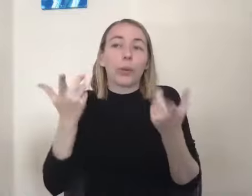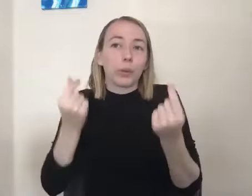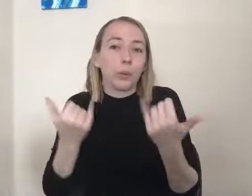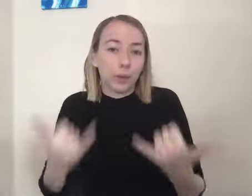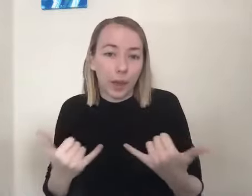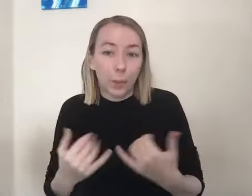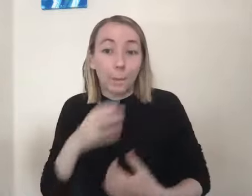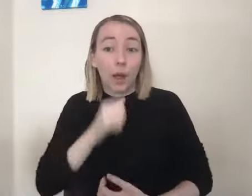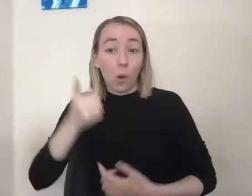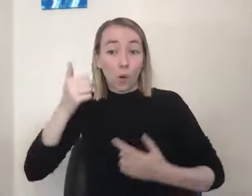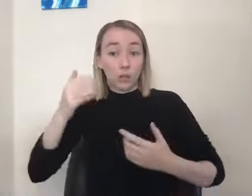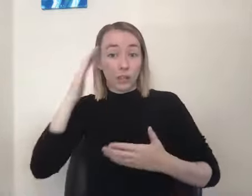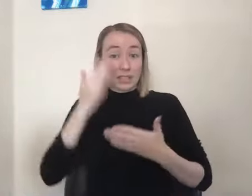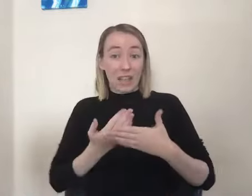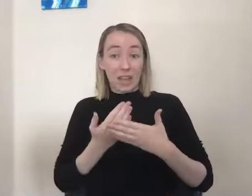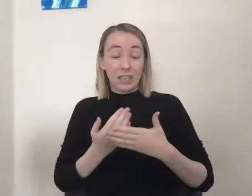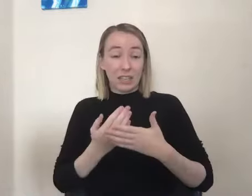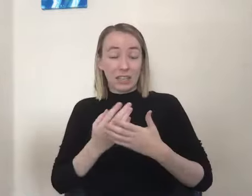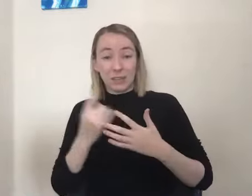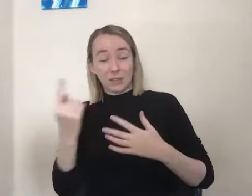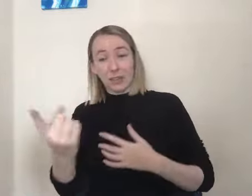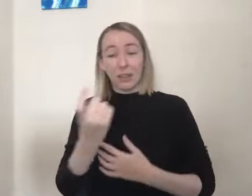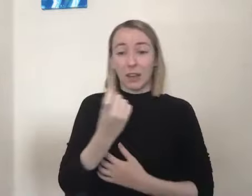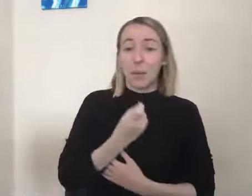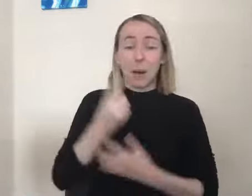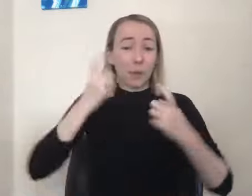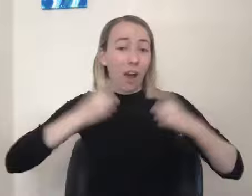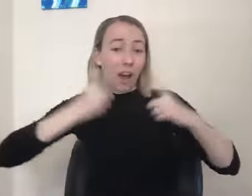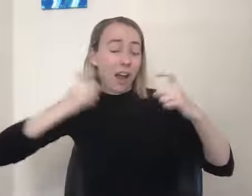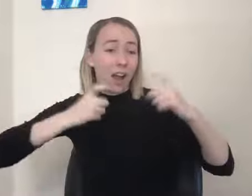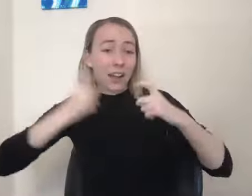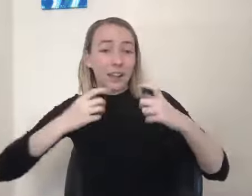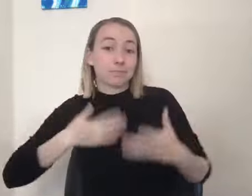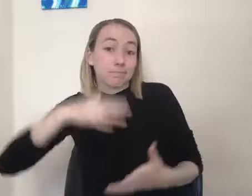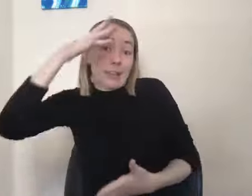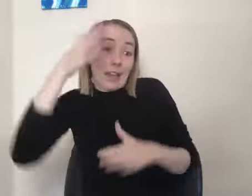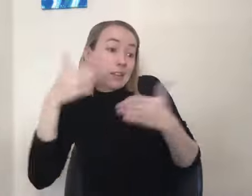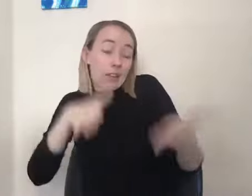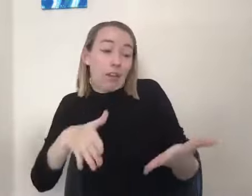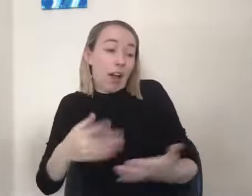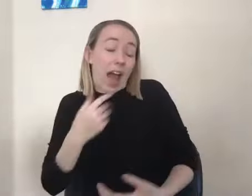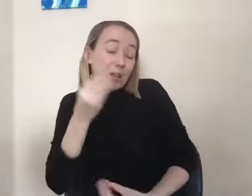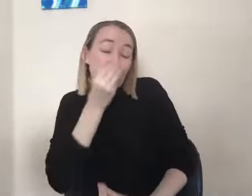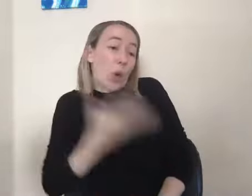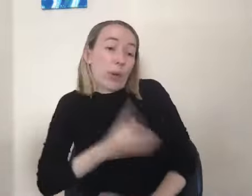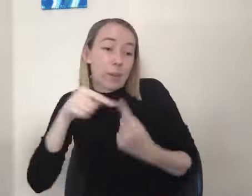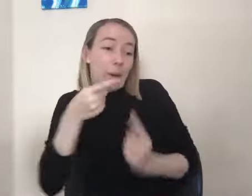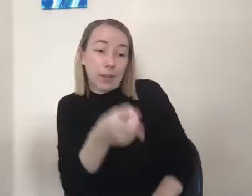was it. Enough was enough. I was putting up with any of this nonsense any longer. It'd gone a step too far. My oldest